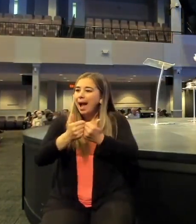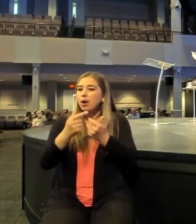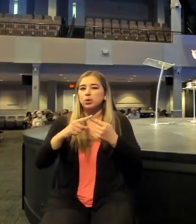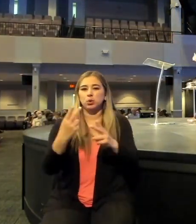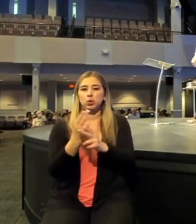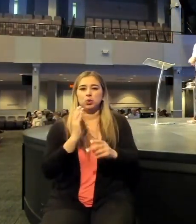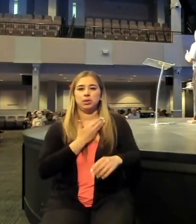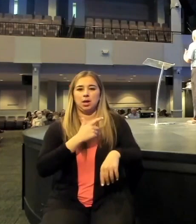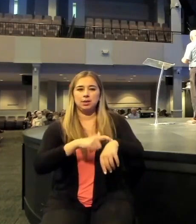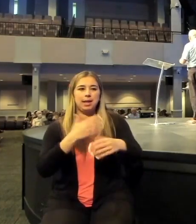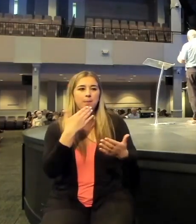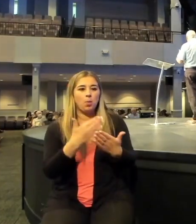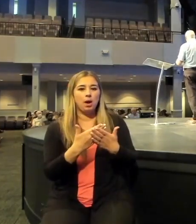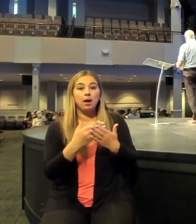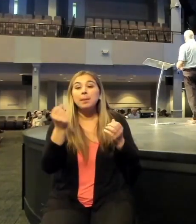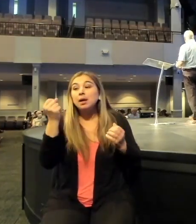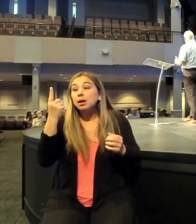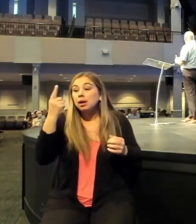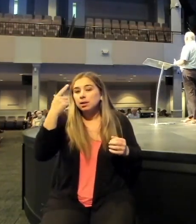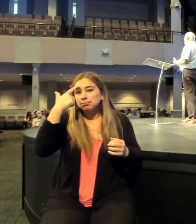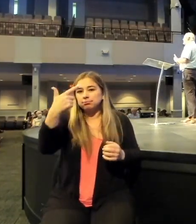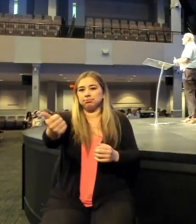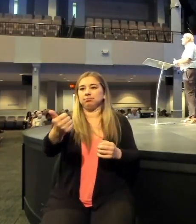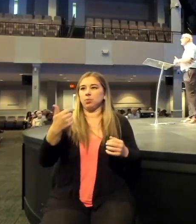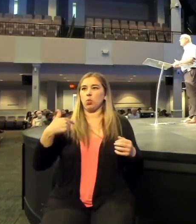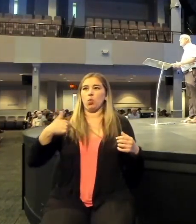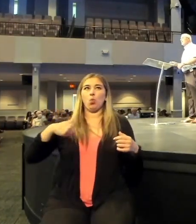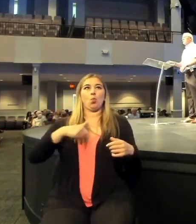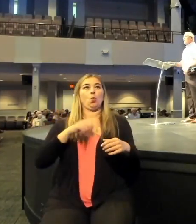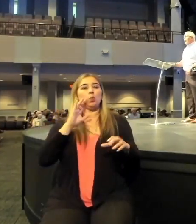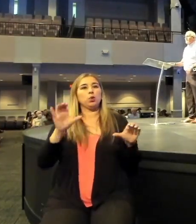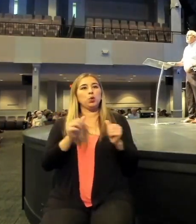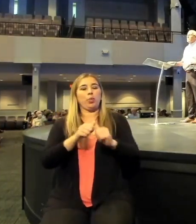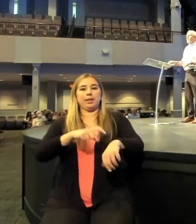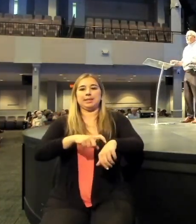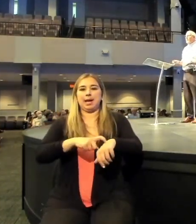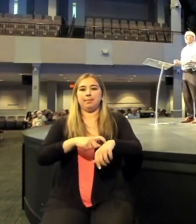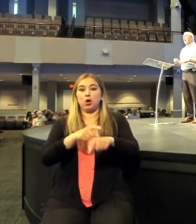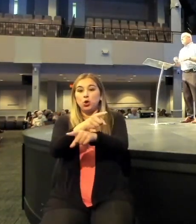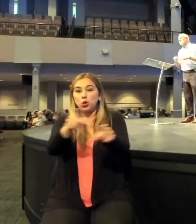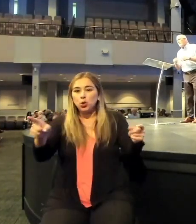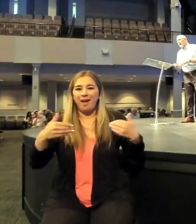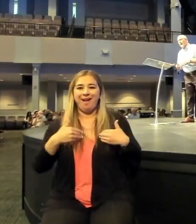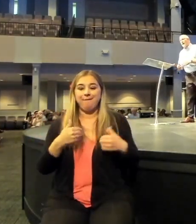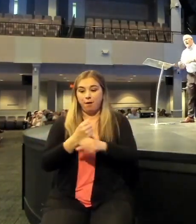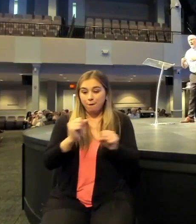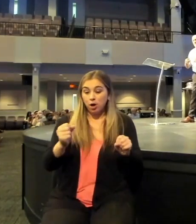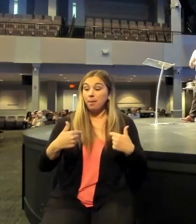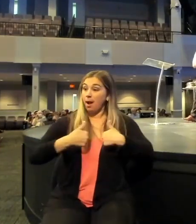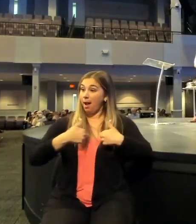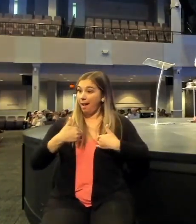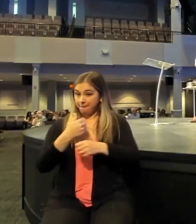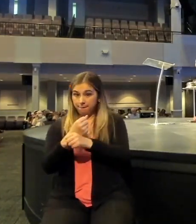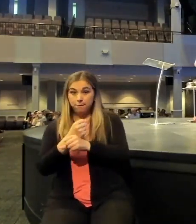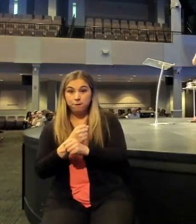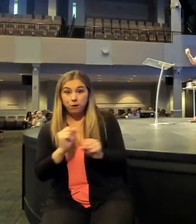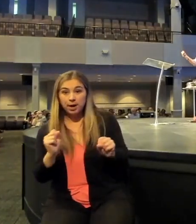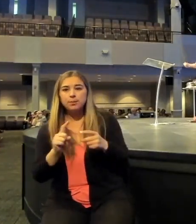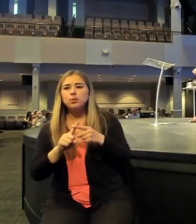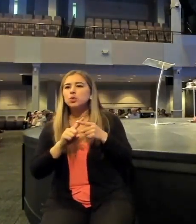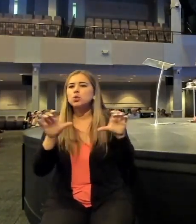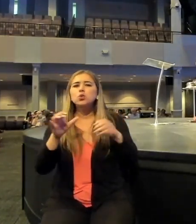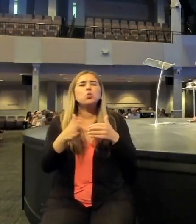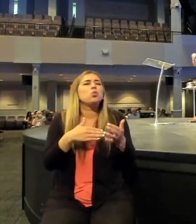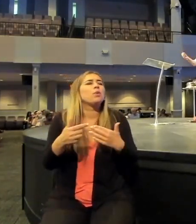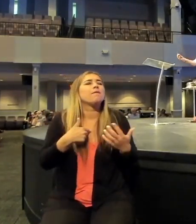well, but He leaves it up to us as to what we're going to do. You have the freedom, as do I, have the freedom to use